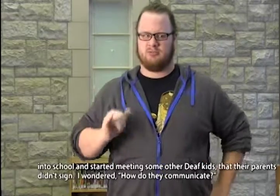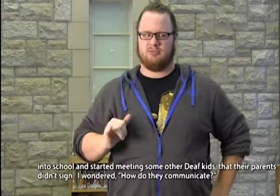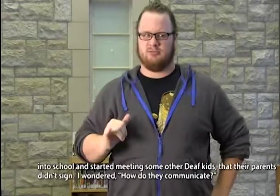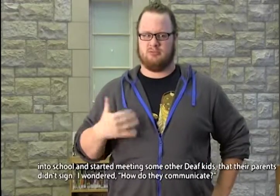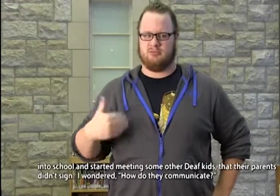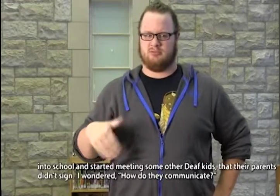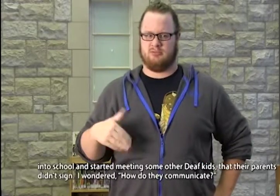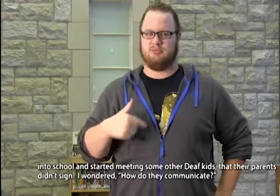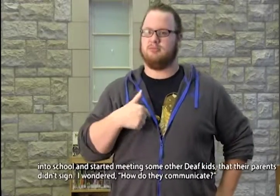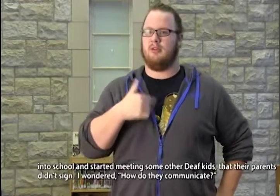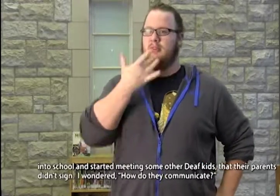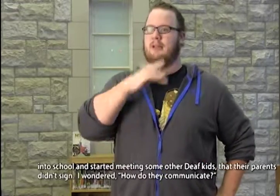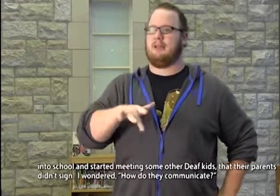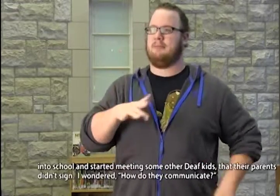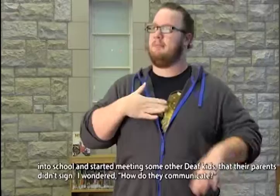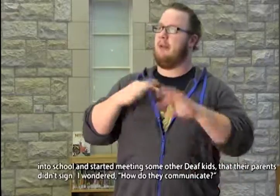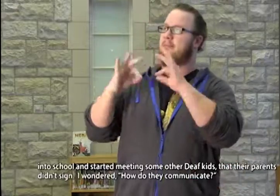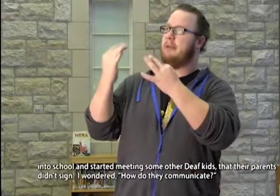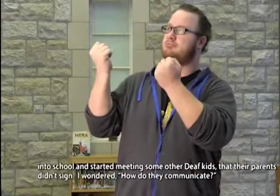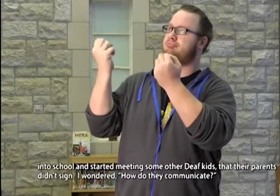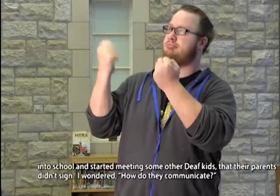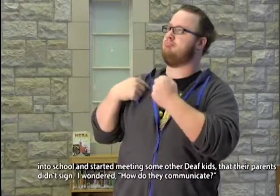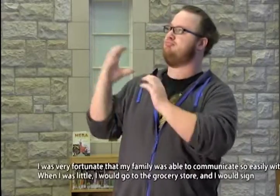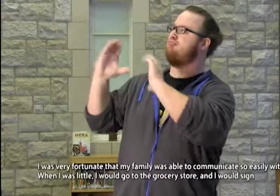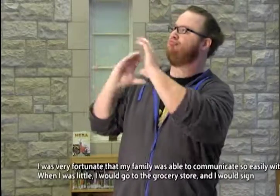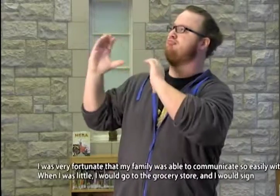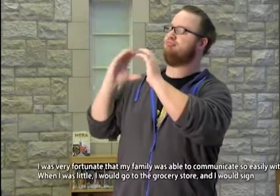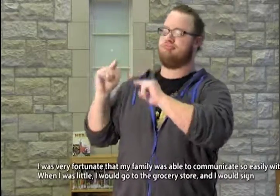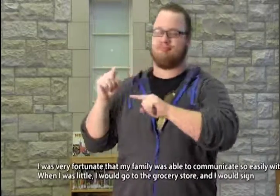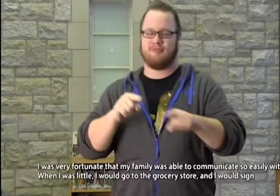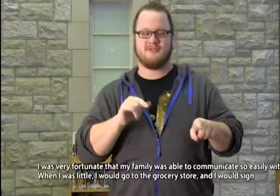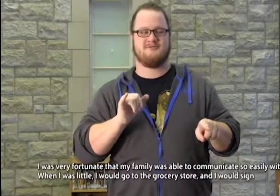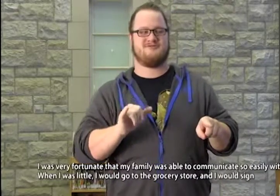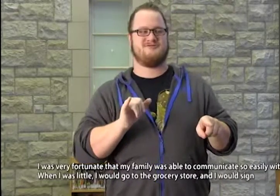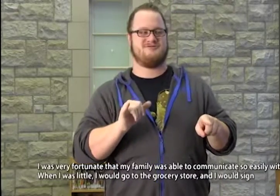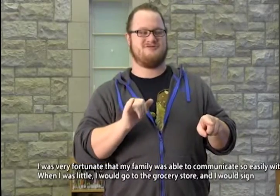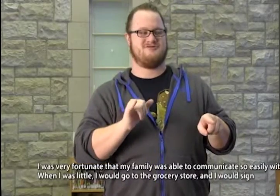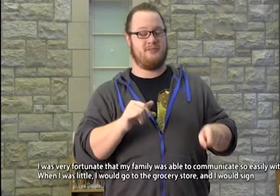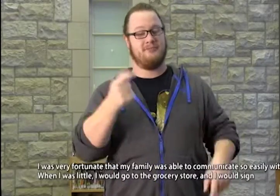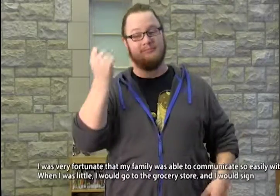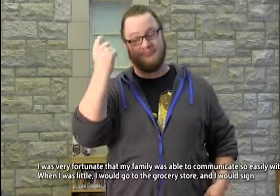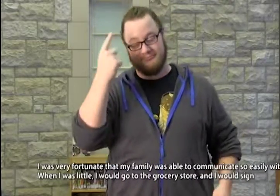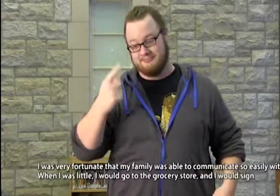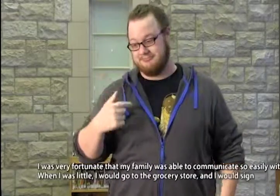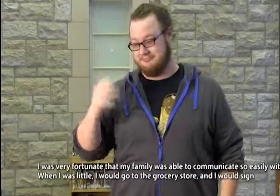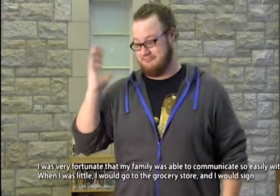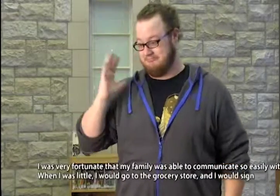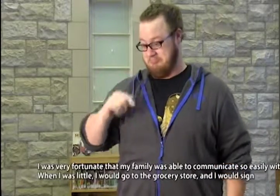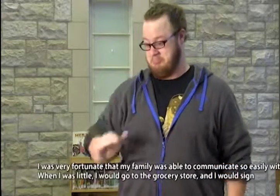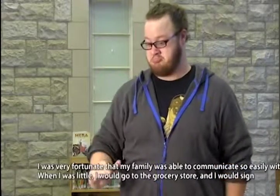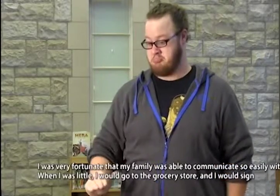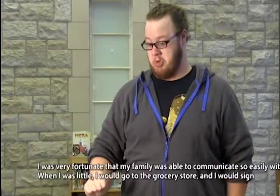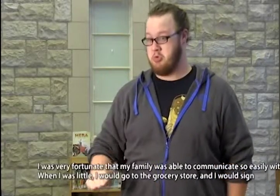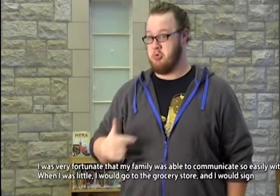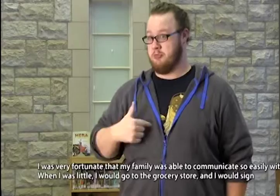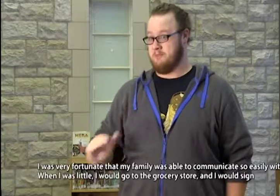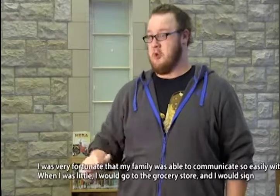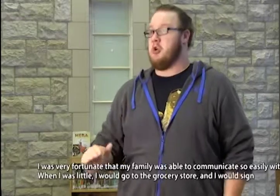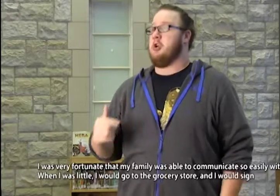wondered, how do they communicate? I was very fortunate that my family was able to communicate so easily with me. When I was